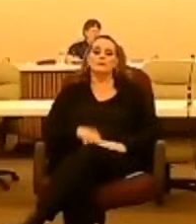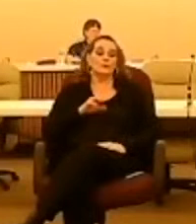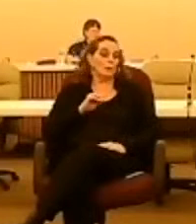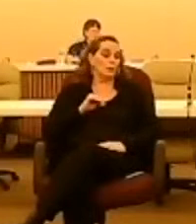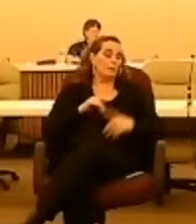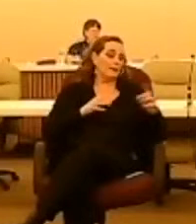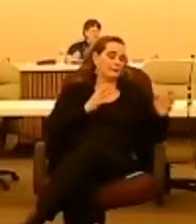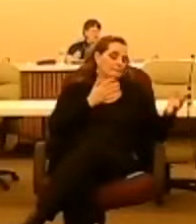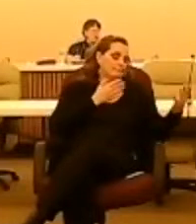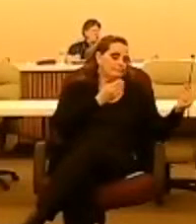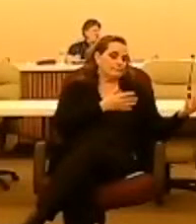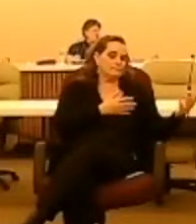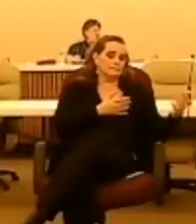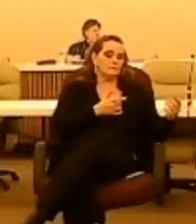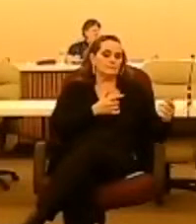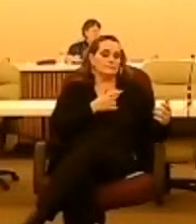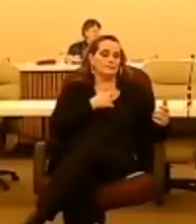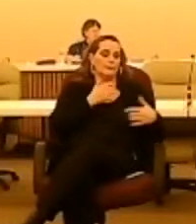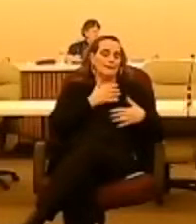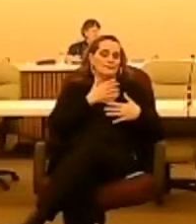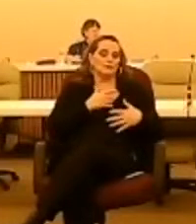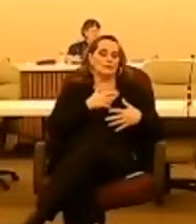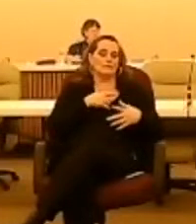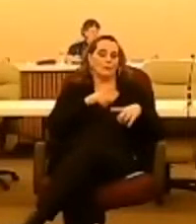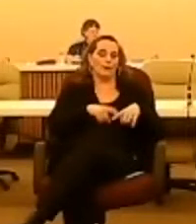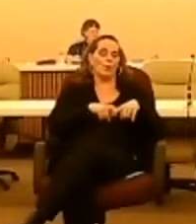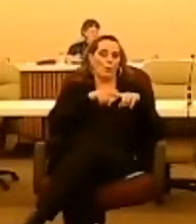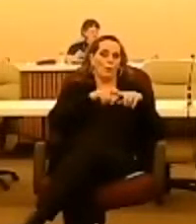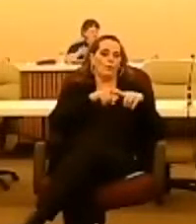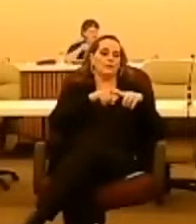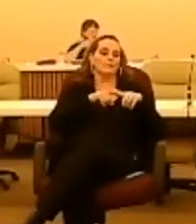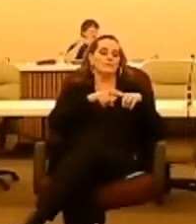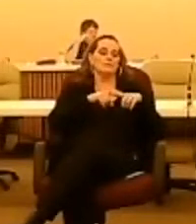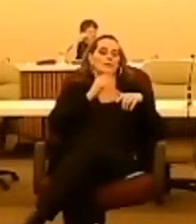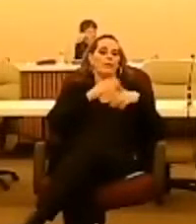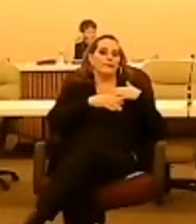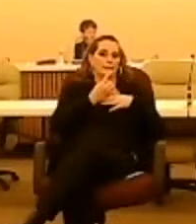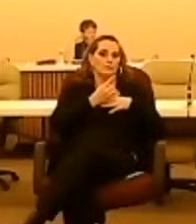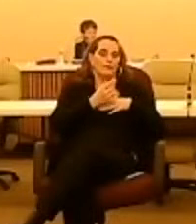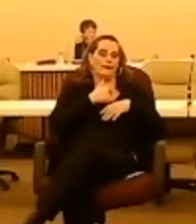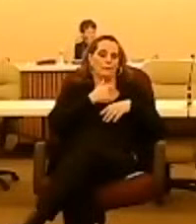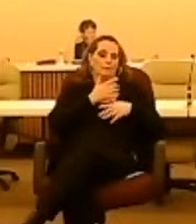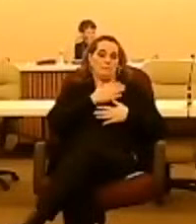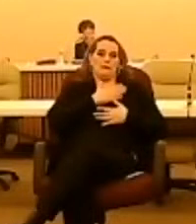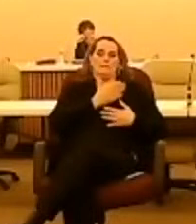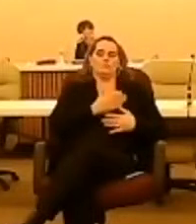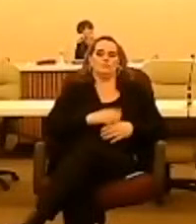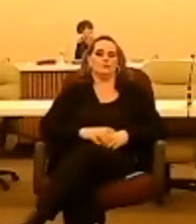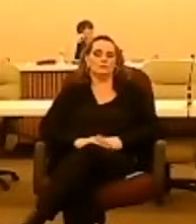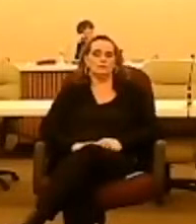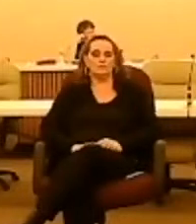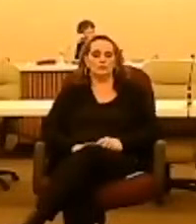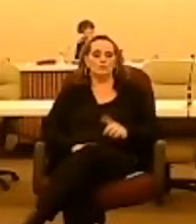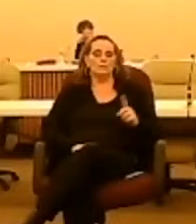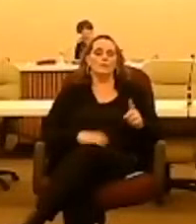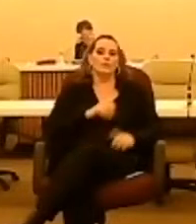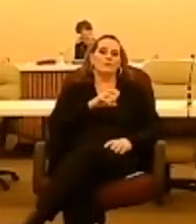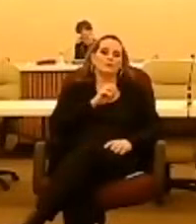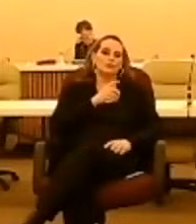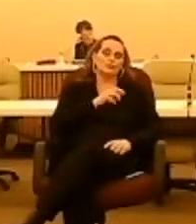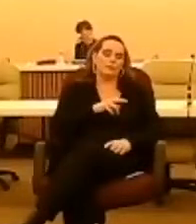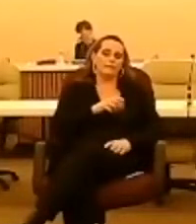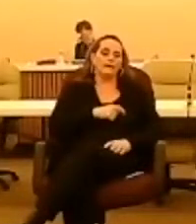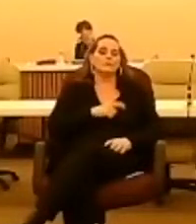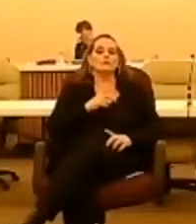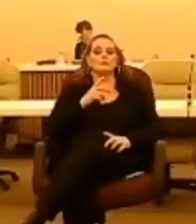to just propose that we table the next one, that would be my recommendation. Mr. Supervisor and fellow